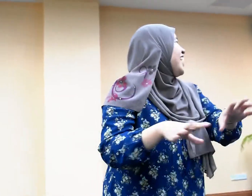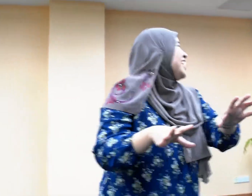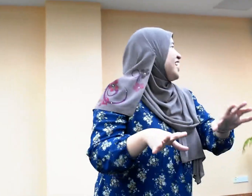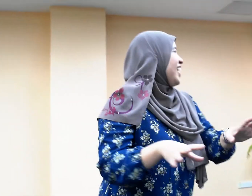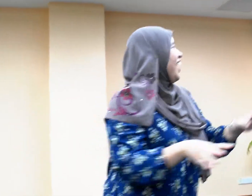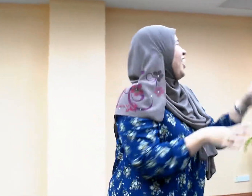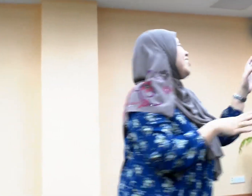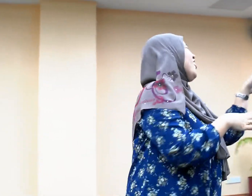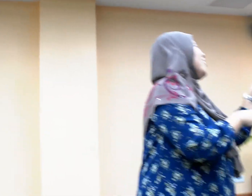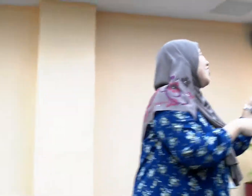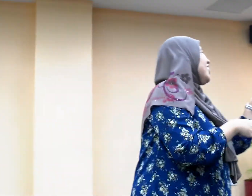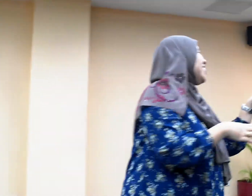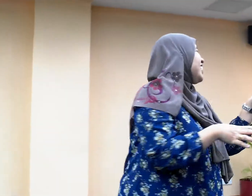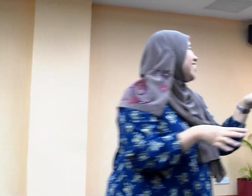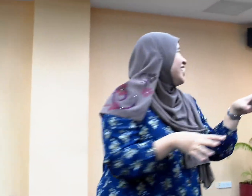Moving by themselves